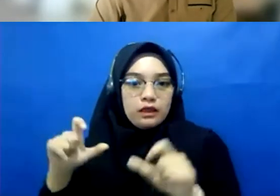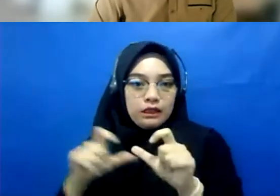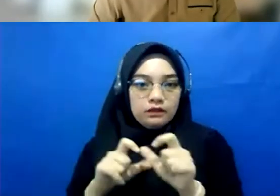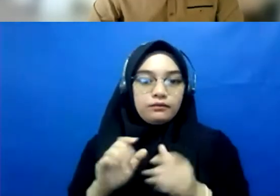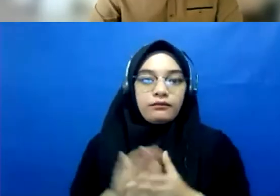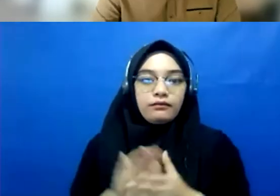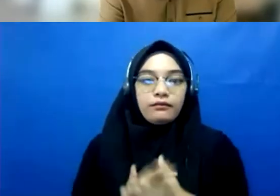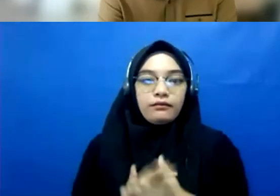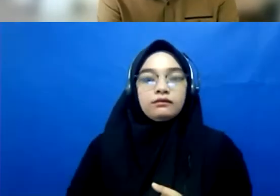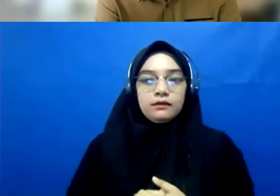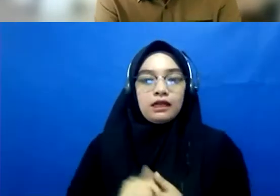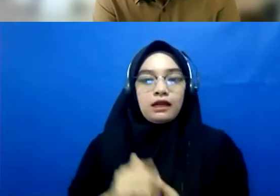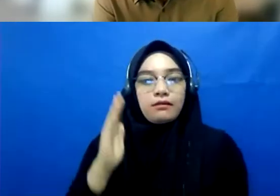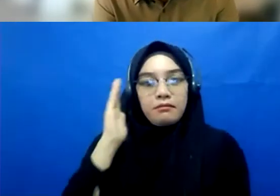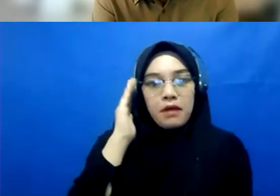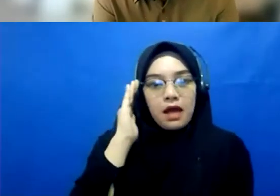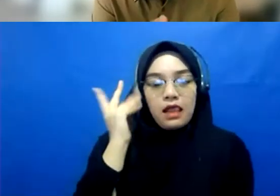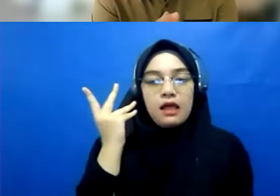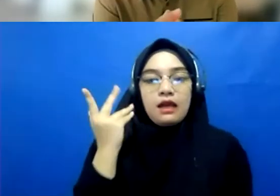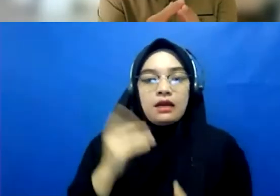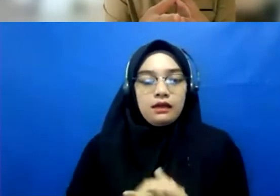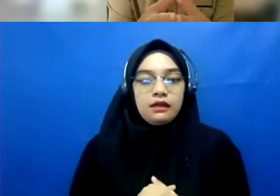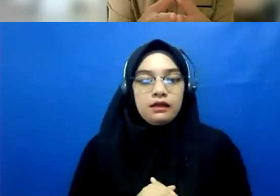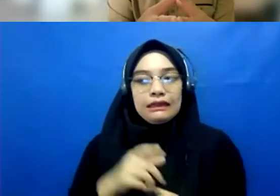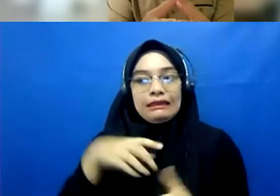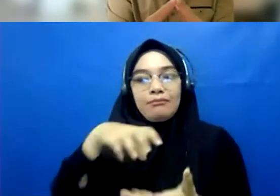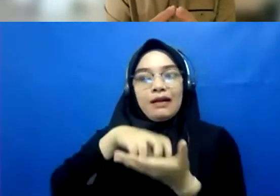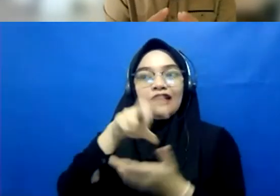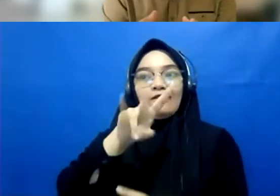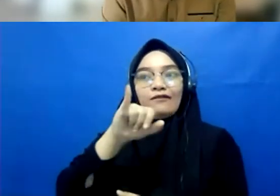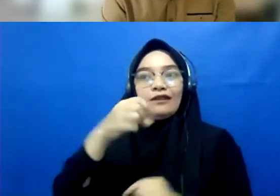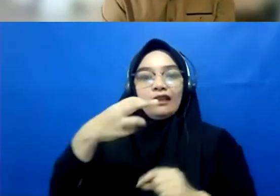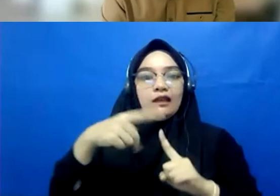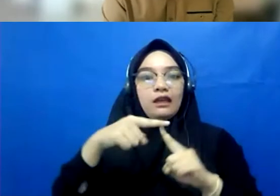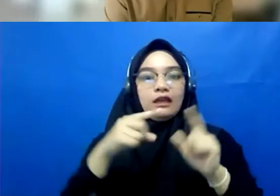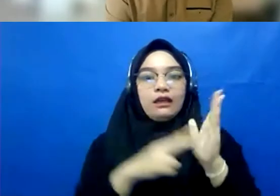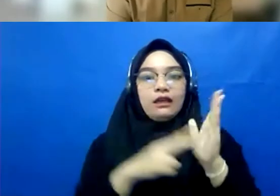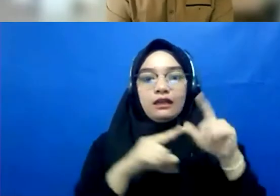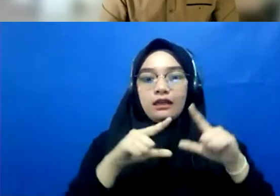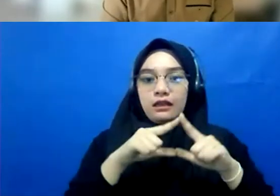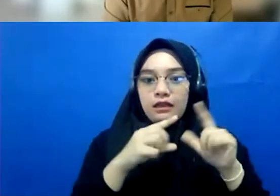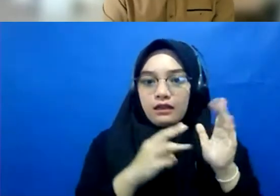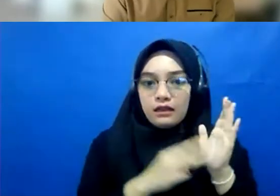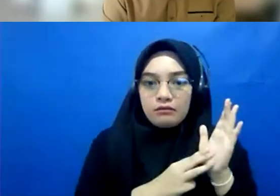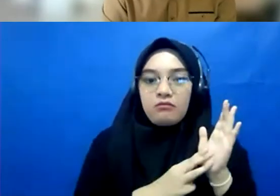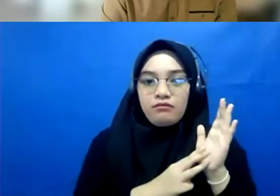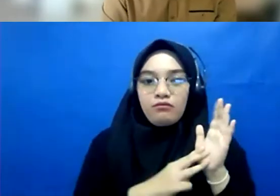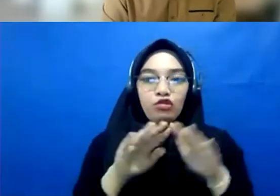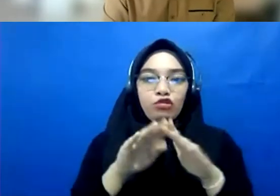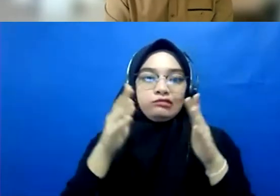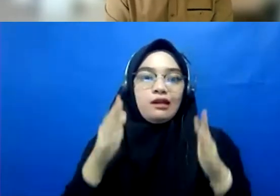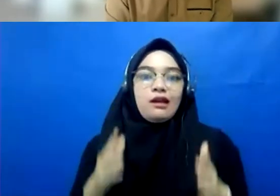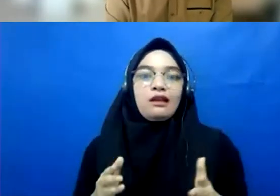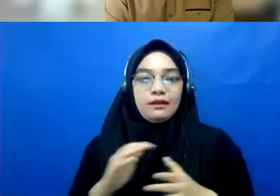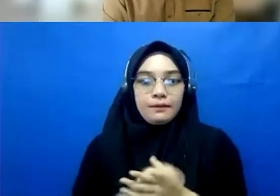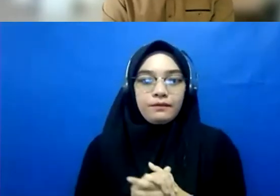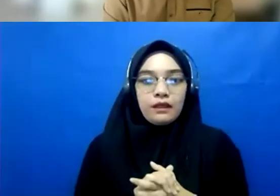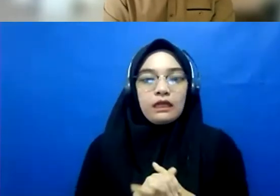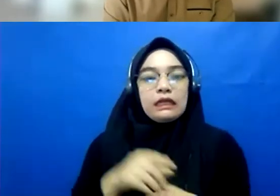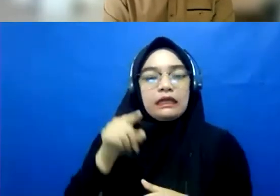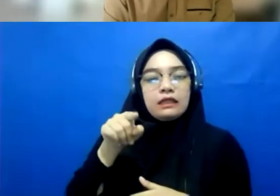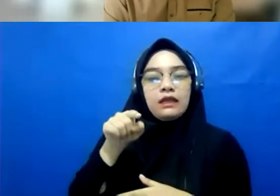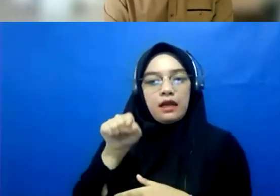Victoria, you know, in this social enterprise that she has set up, she works to establish and operate